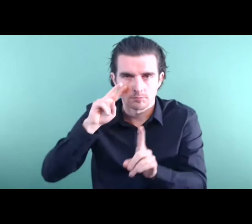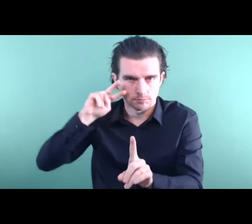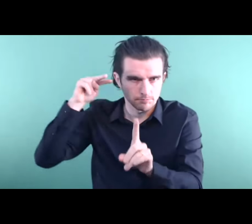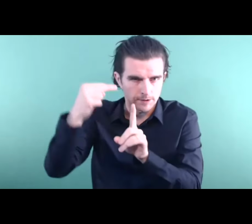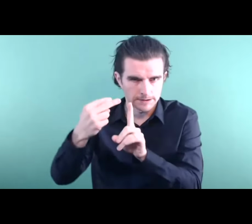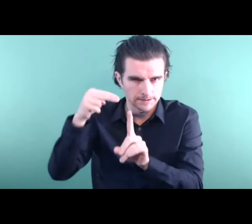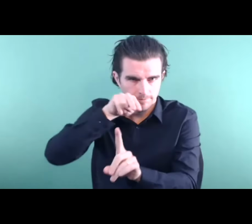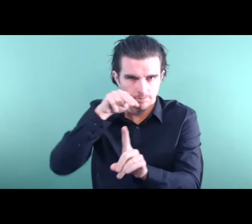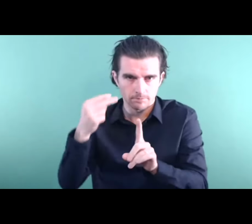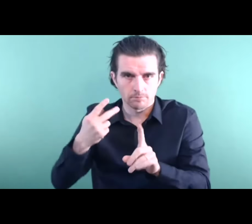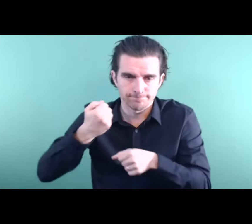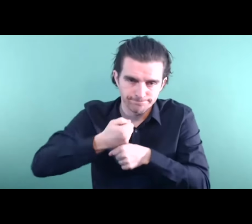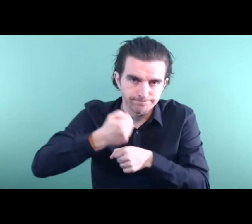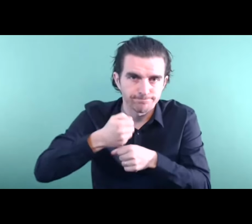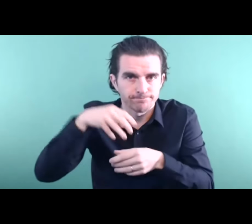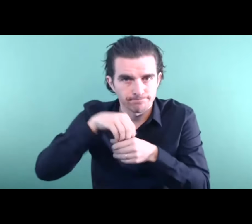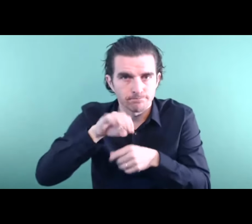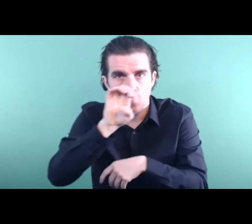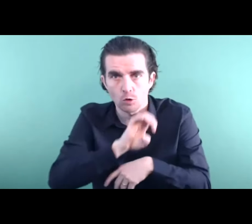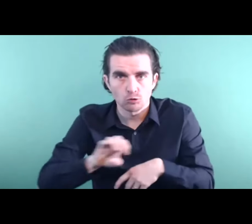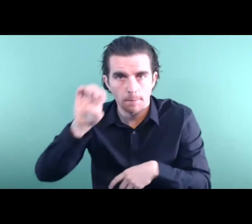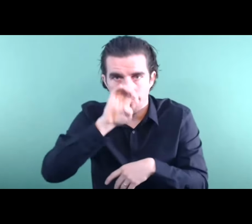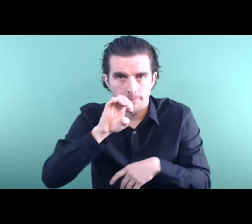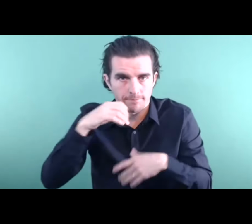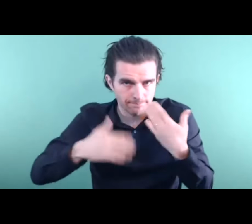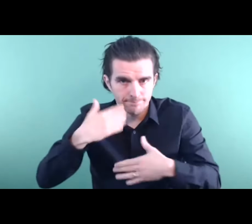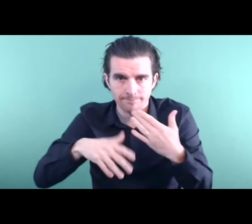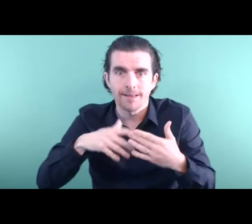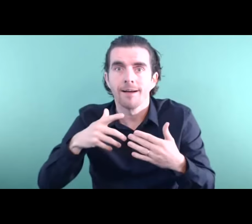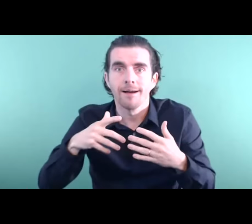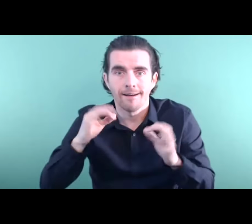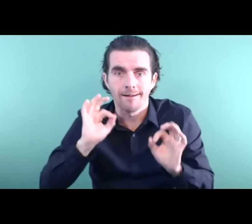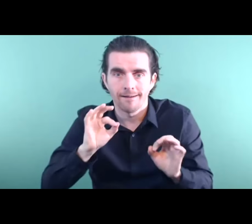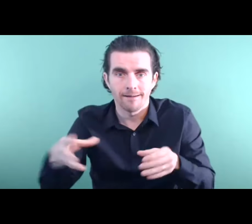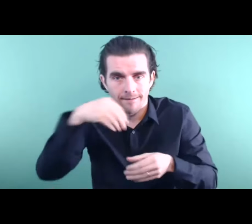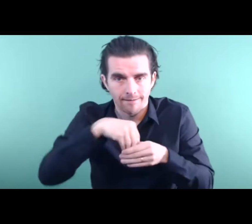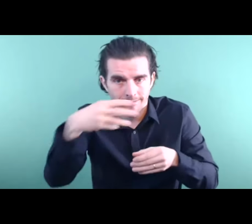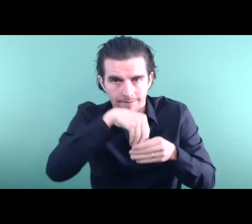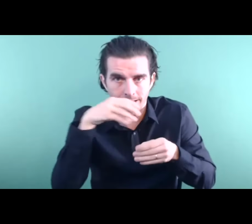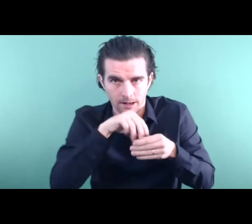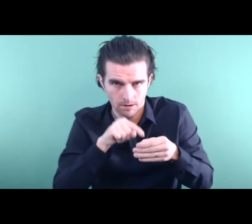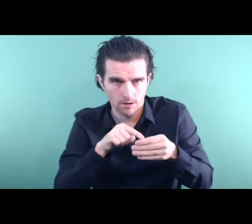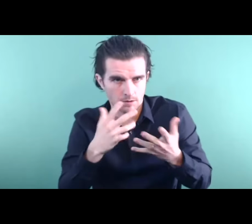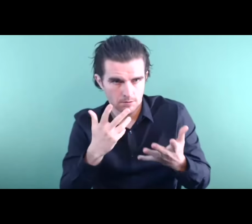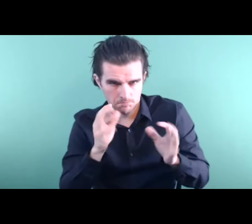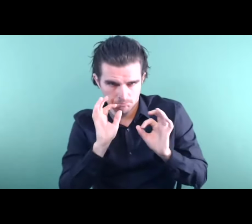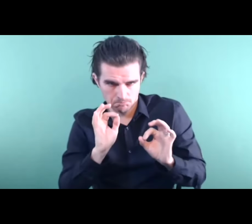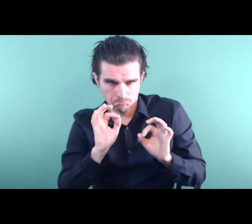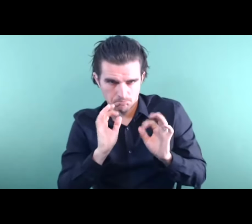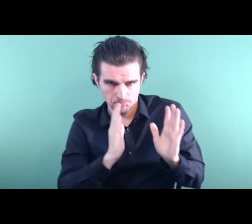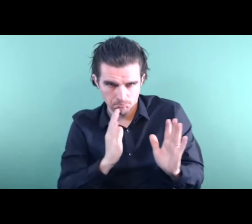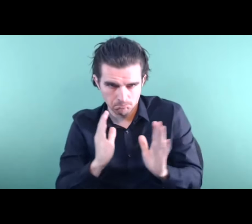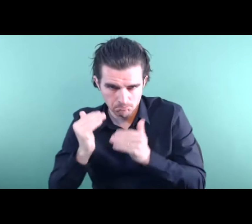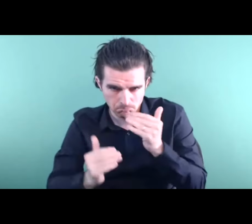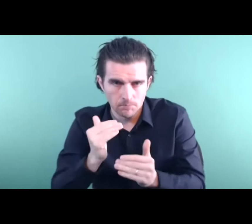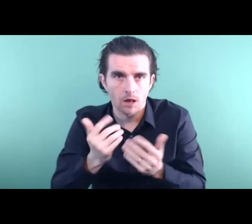give some ideas for future in disability research, which are, I think, relevant from my perspective. So I start